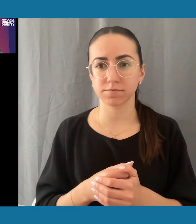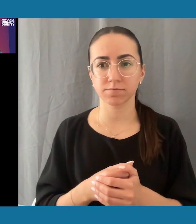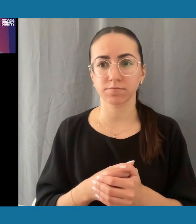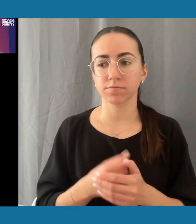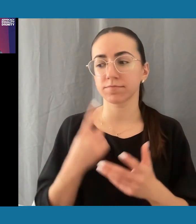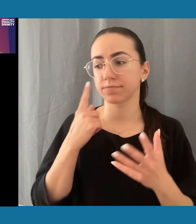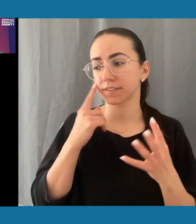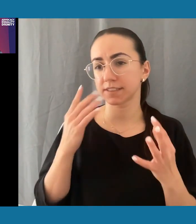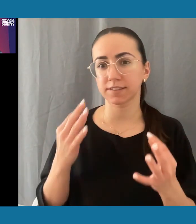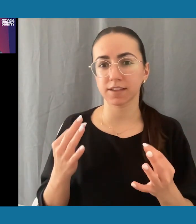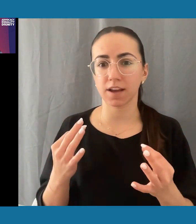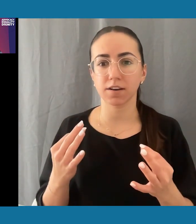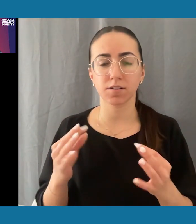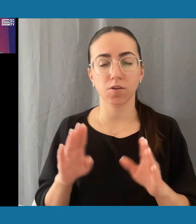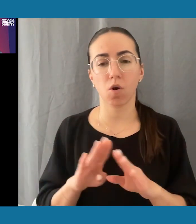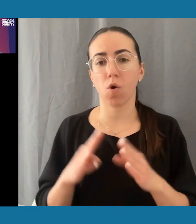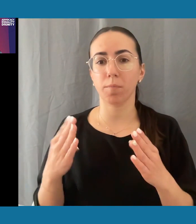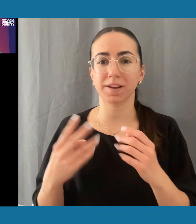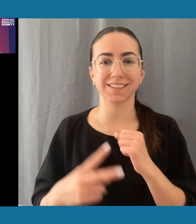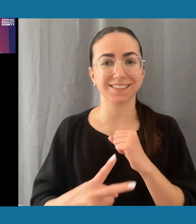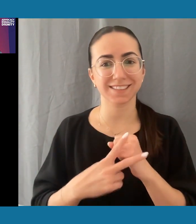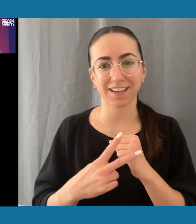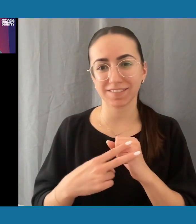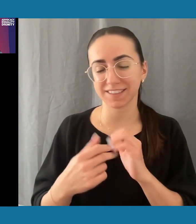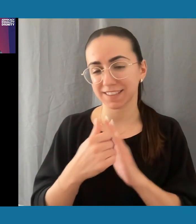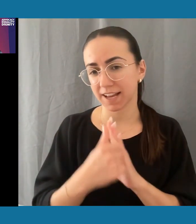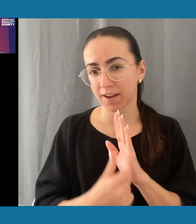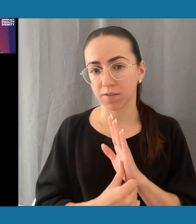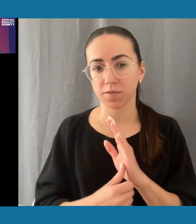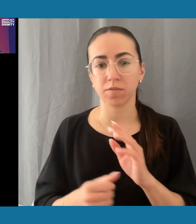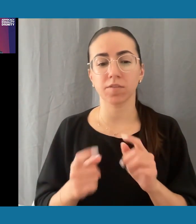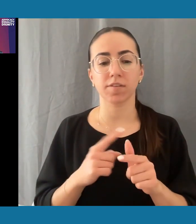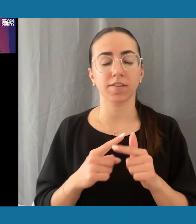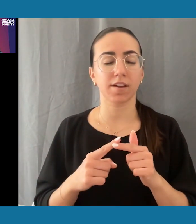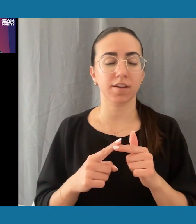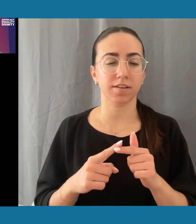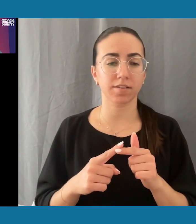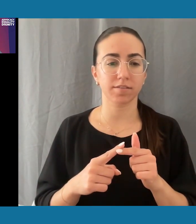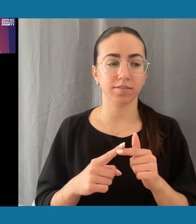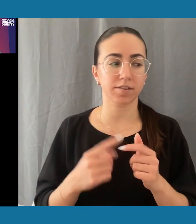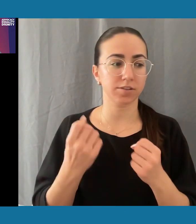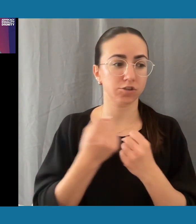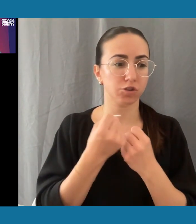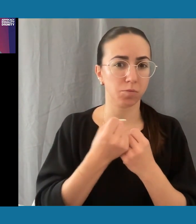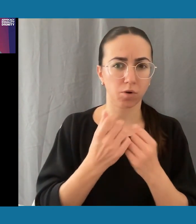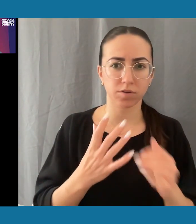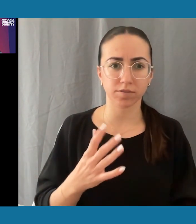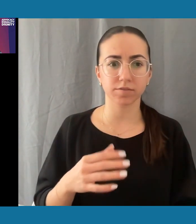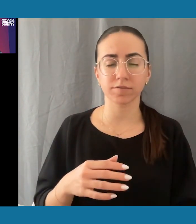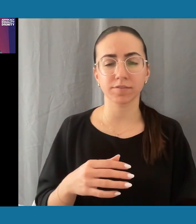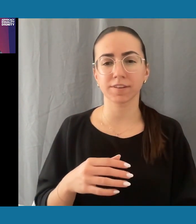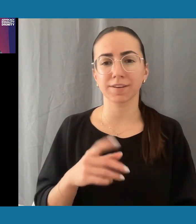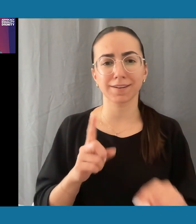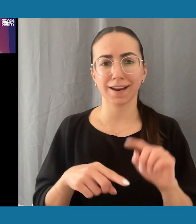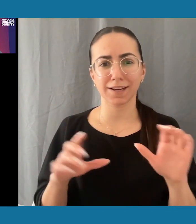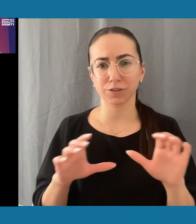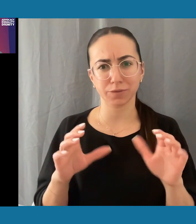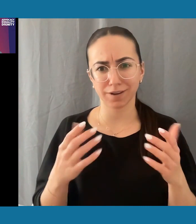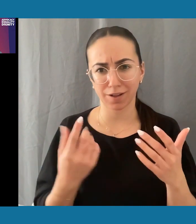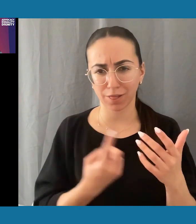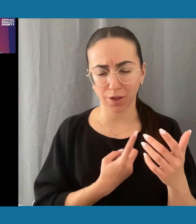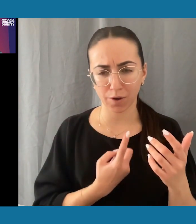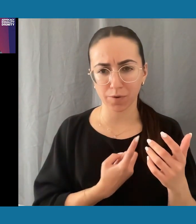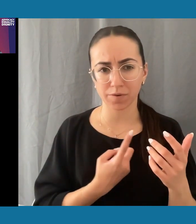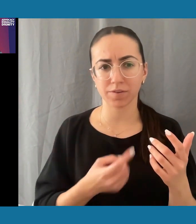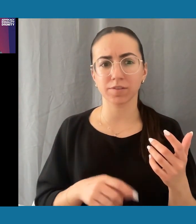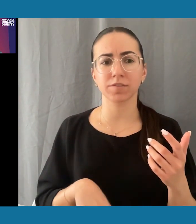account, and they've decided to open that account, and the supporter cannot do that on their behalf because it's not substitute decision making, but that supporter